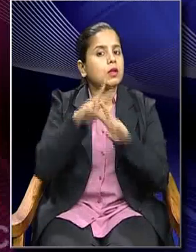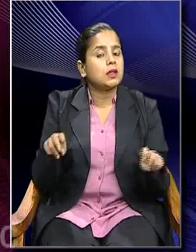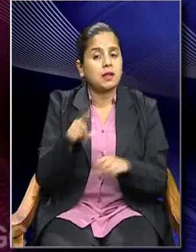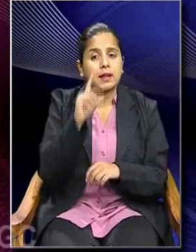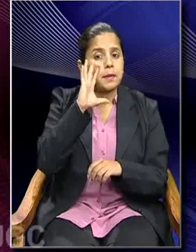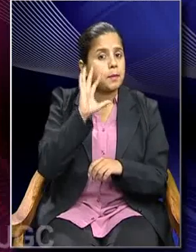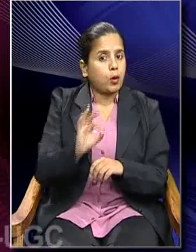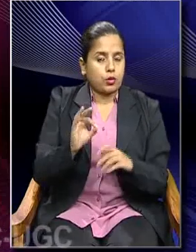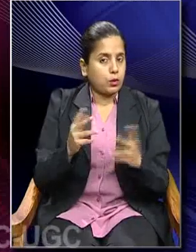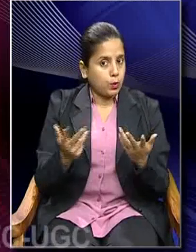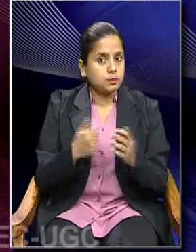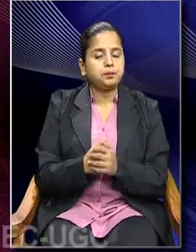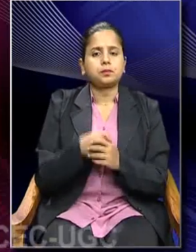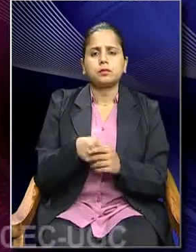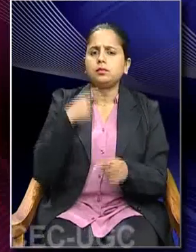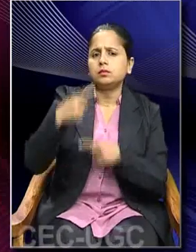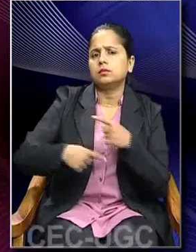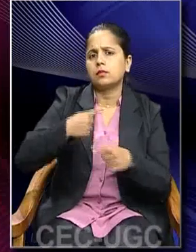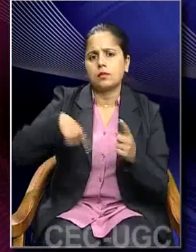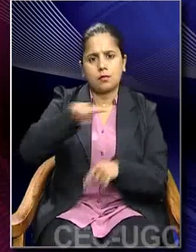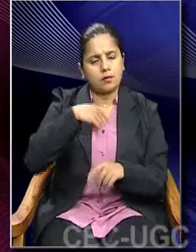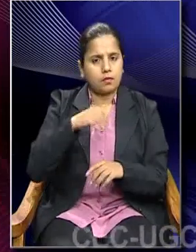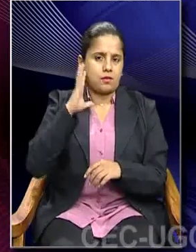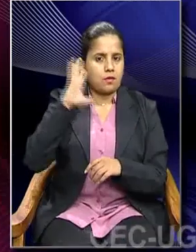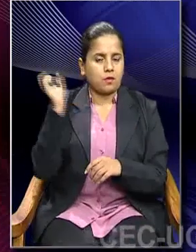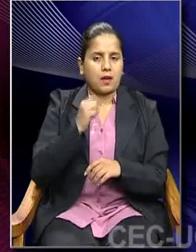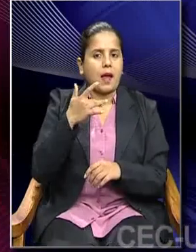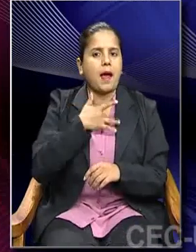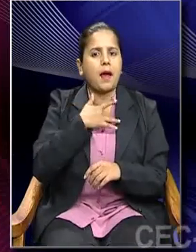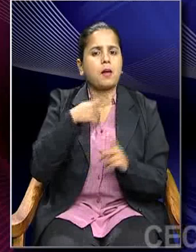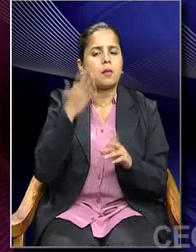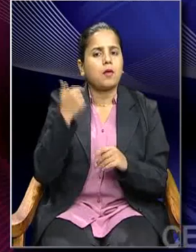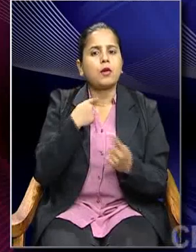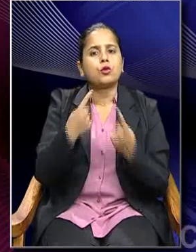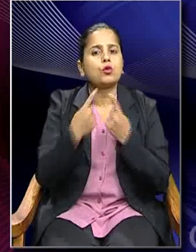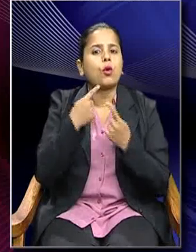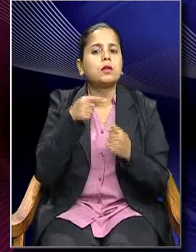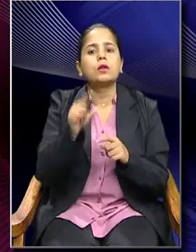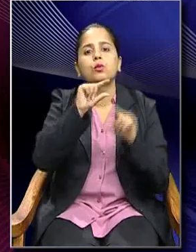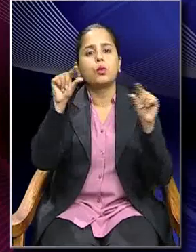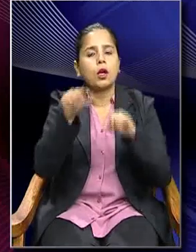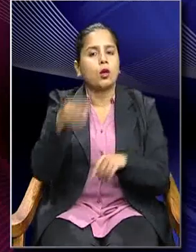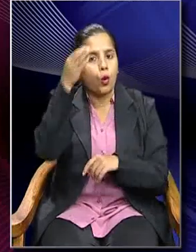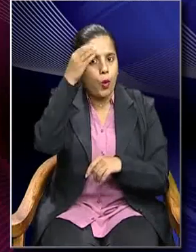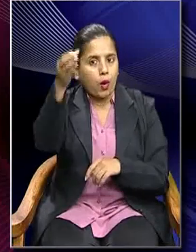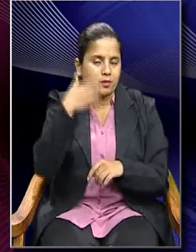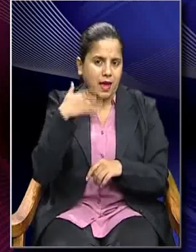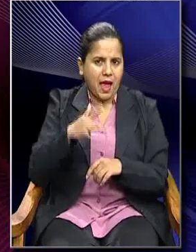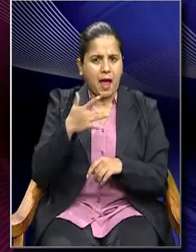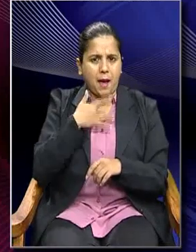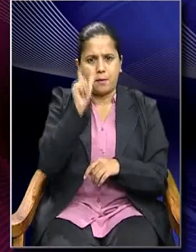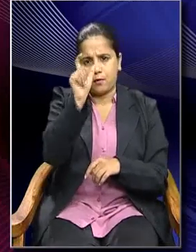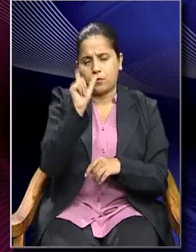important is that every day we hear in a common sense interaction terms, concepts, which